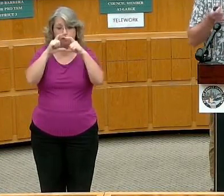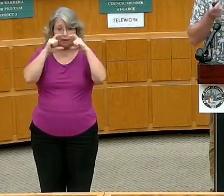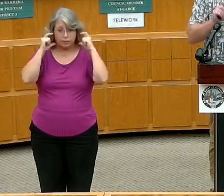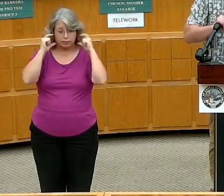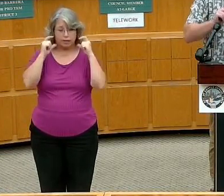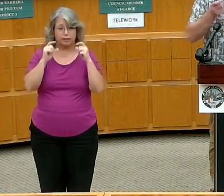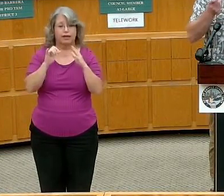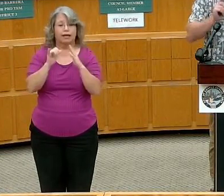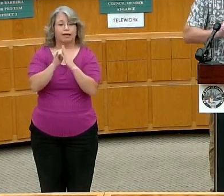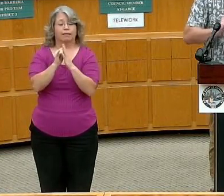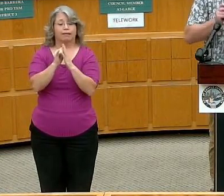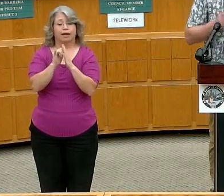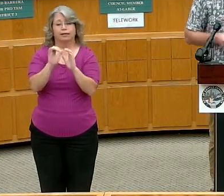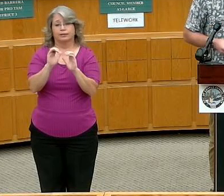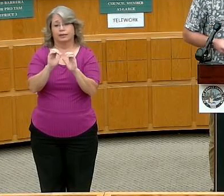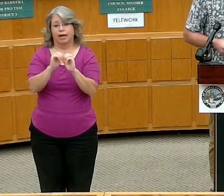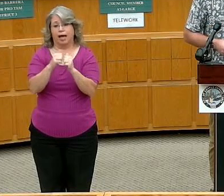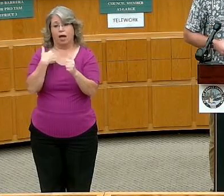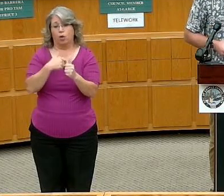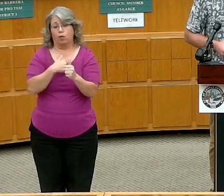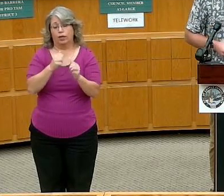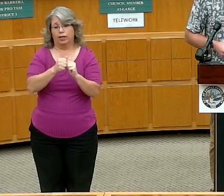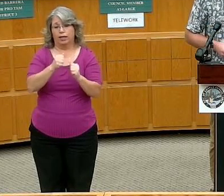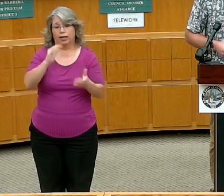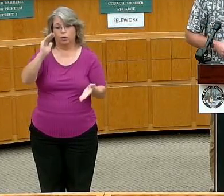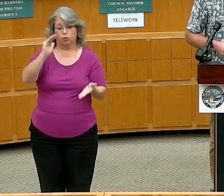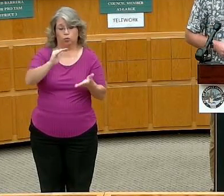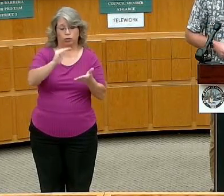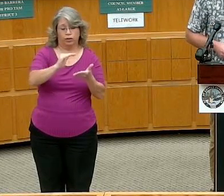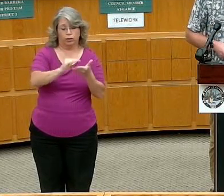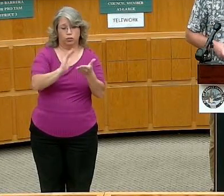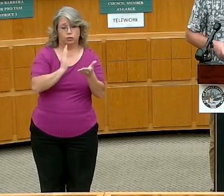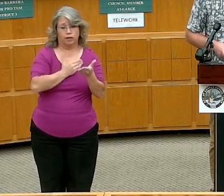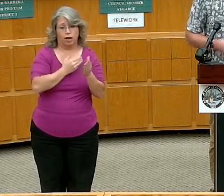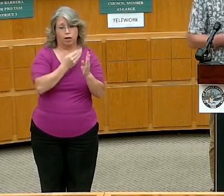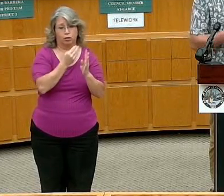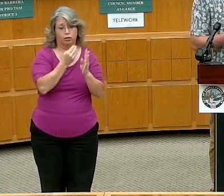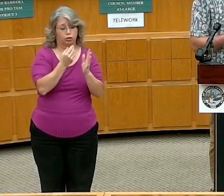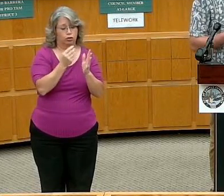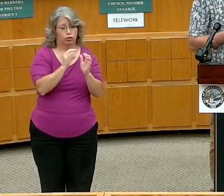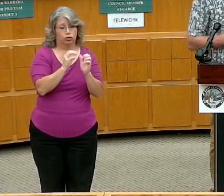or crank down that transmission ratio below 1.